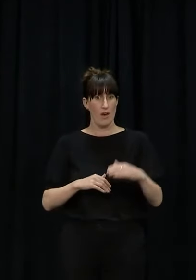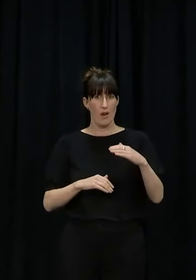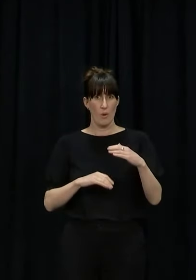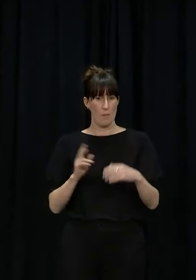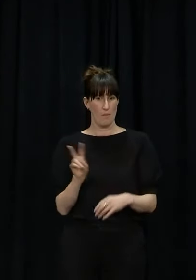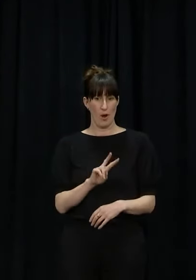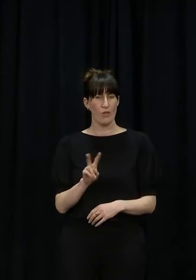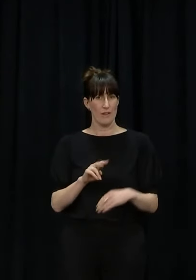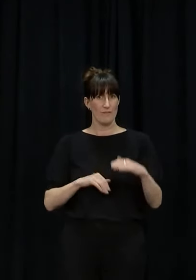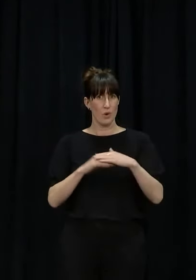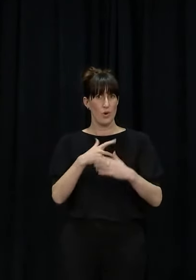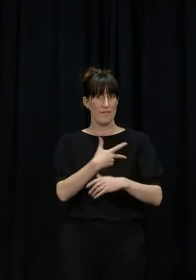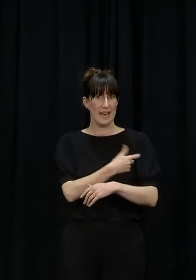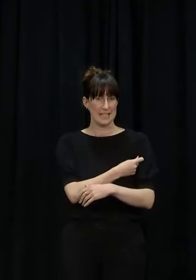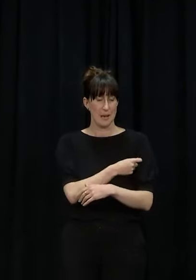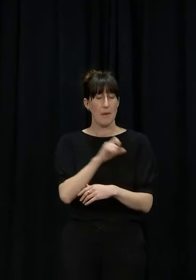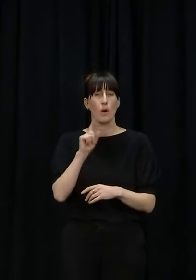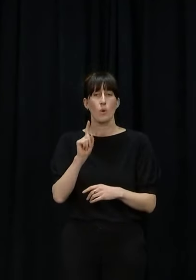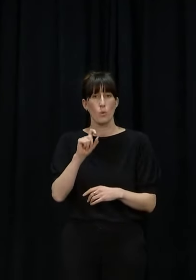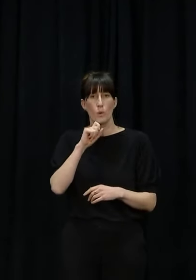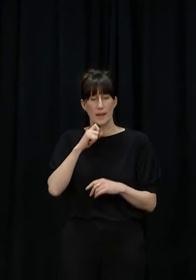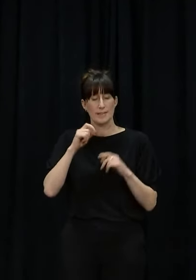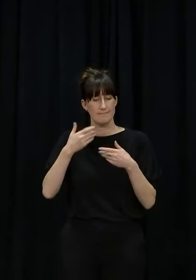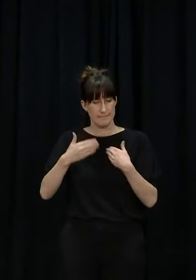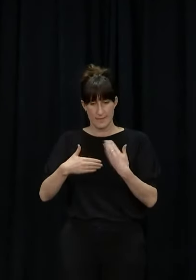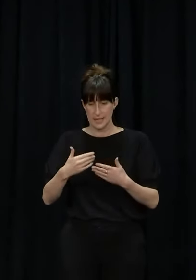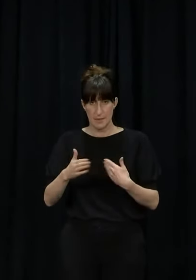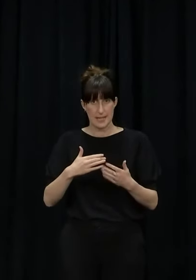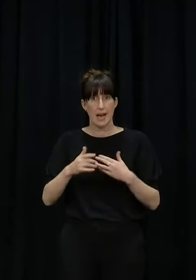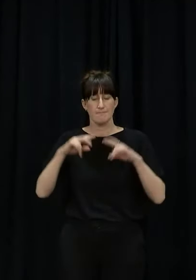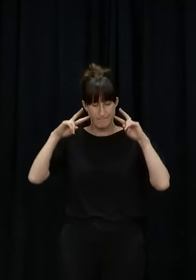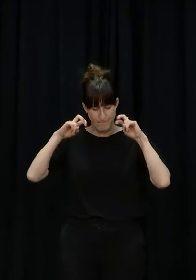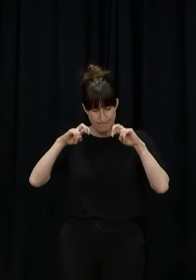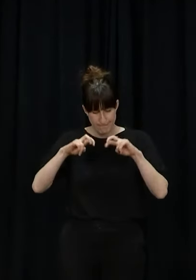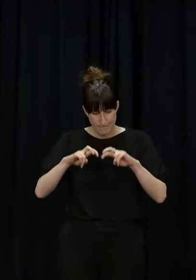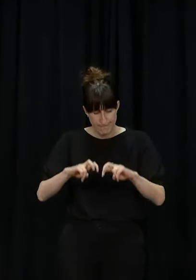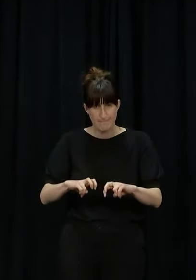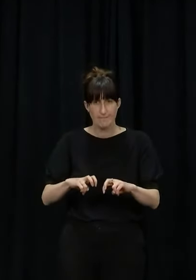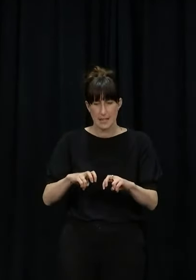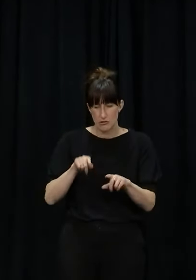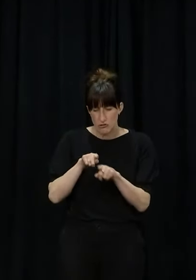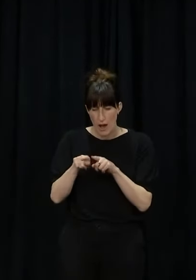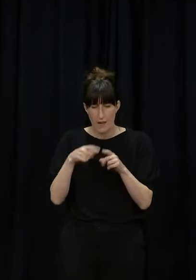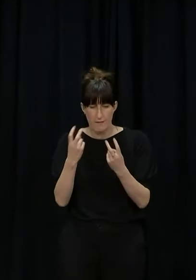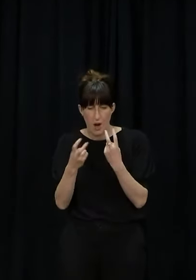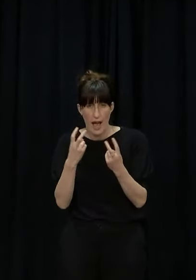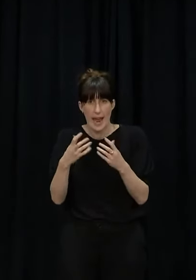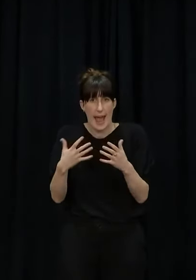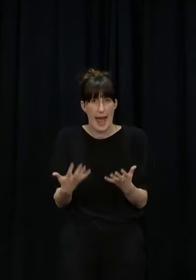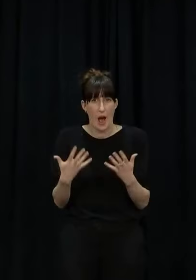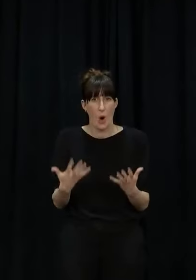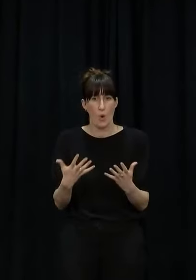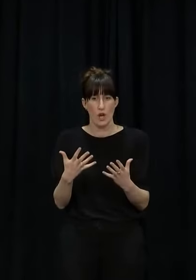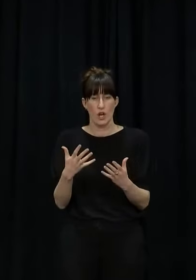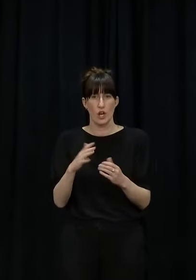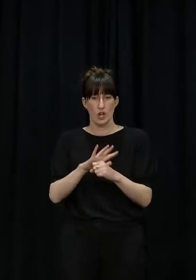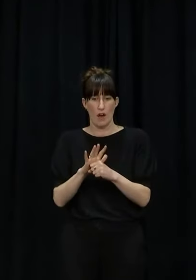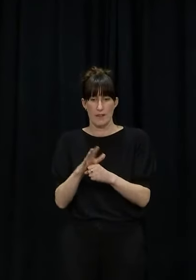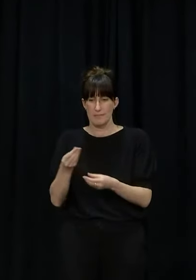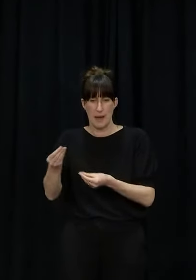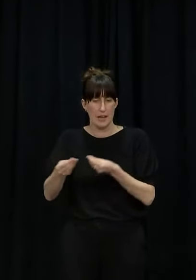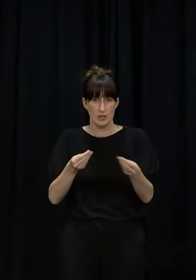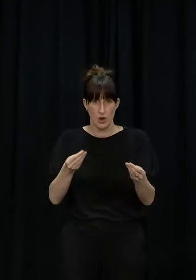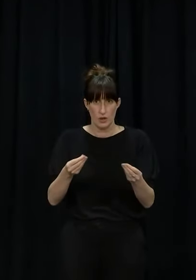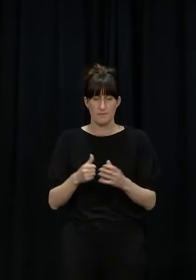continue our search in a thorough way across both sites, as you would expect. And we'll look to come back to you with